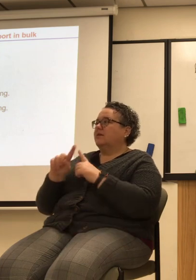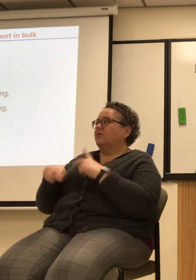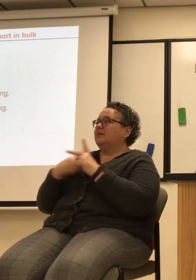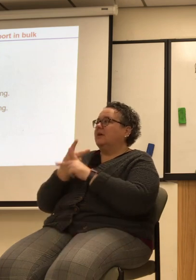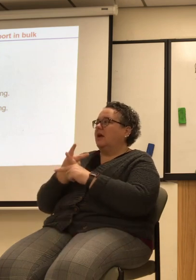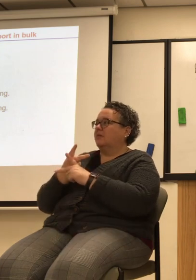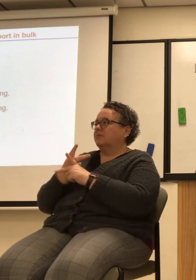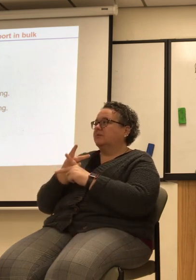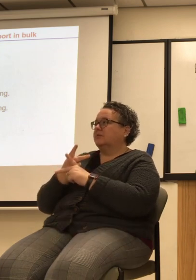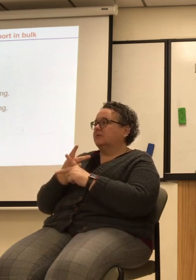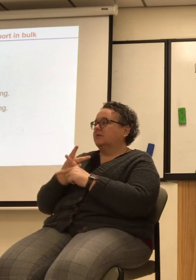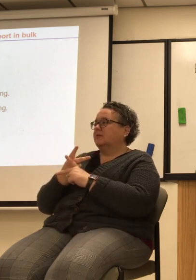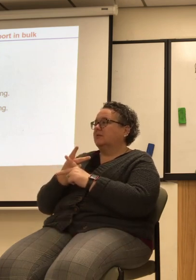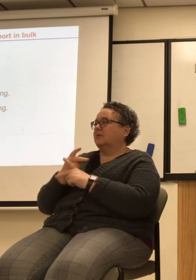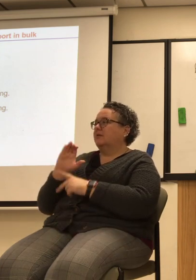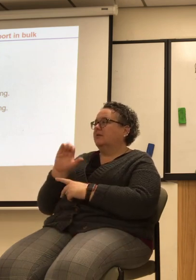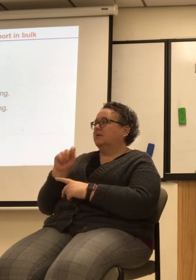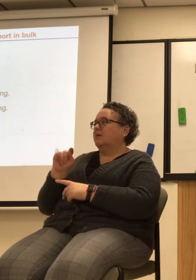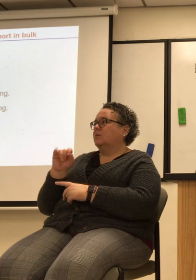Pinocytosis.